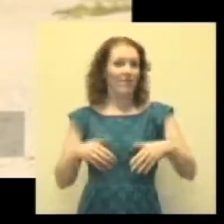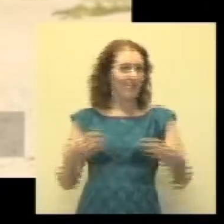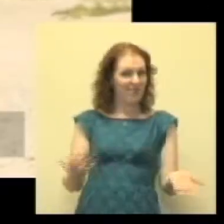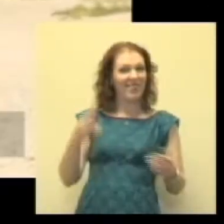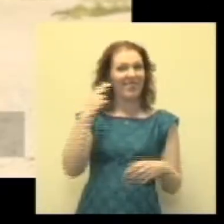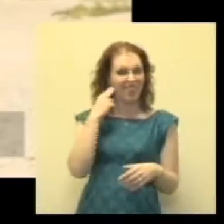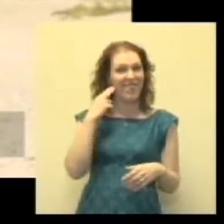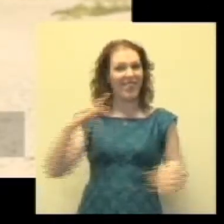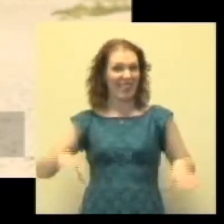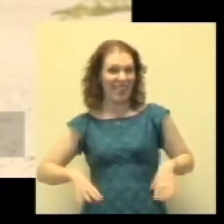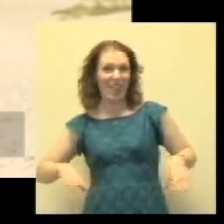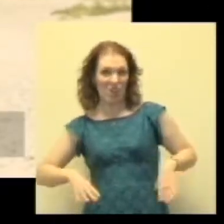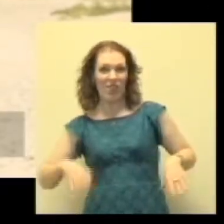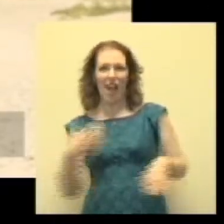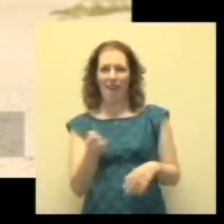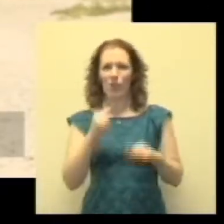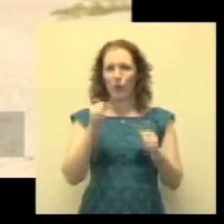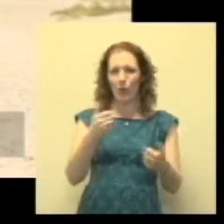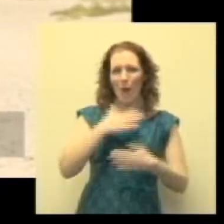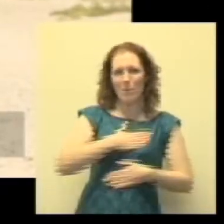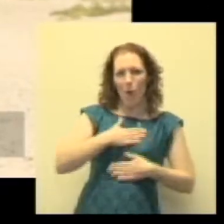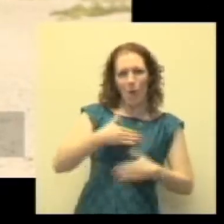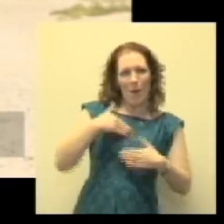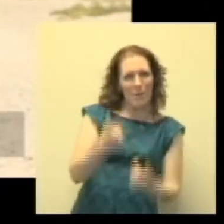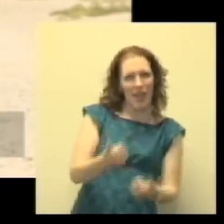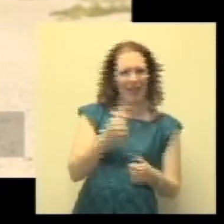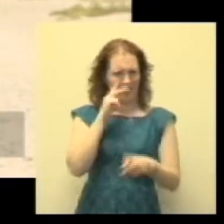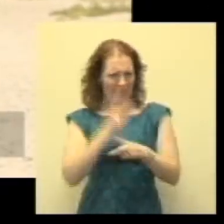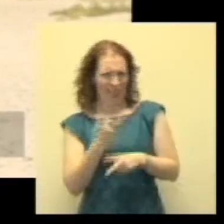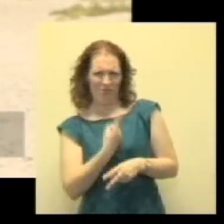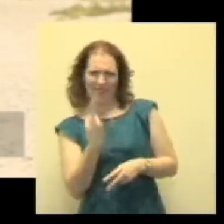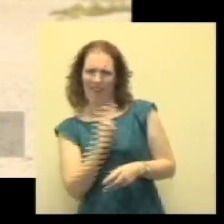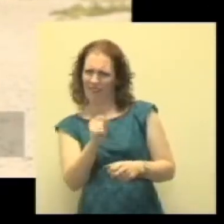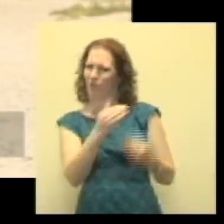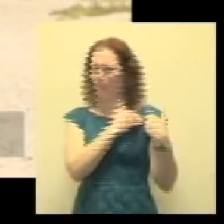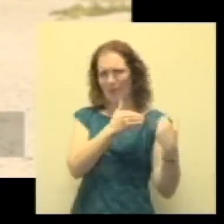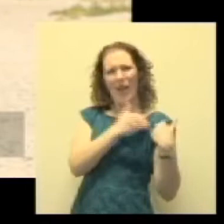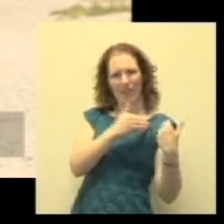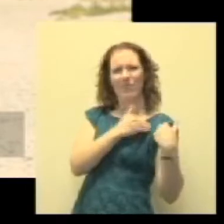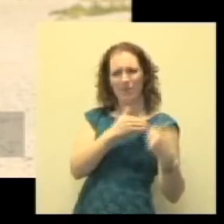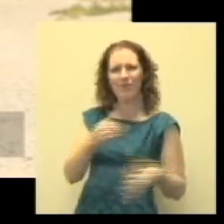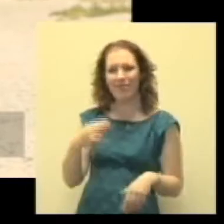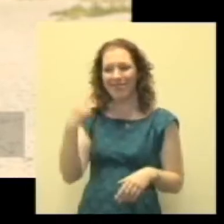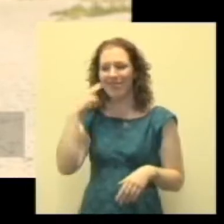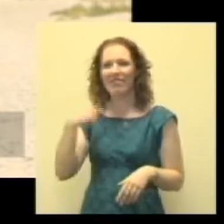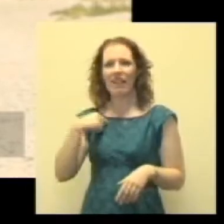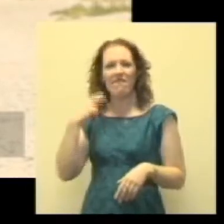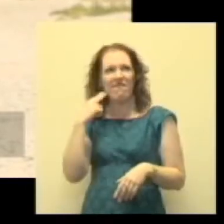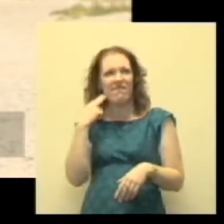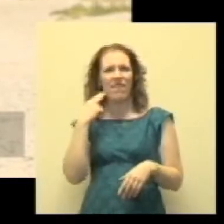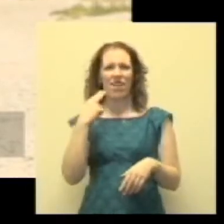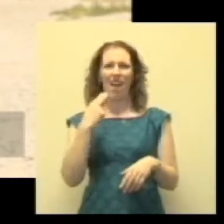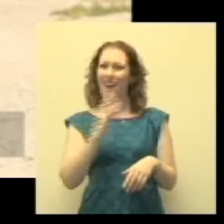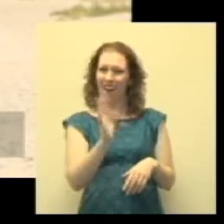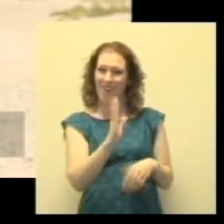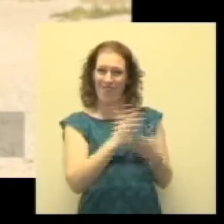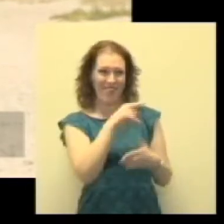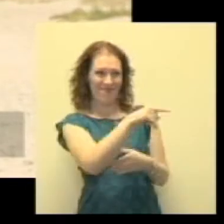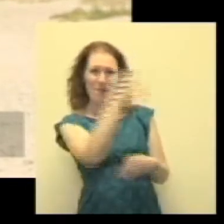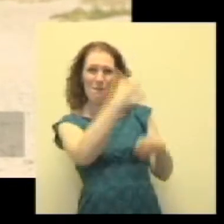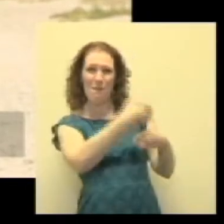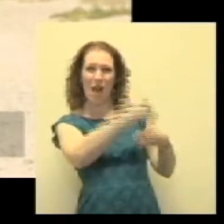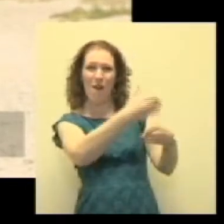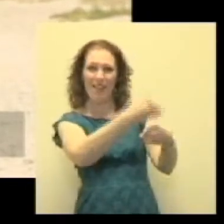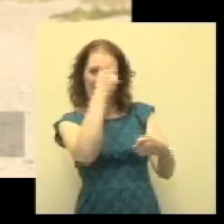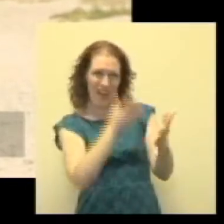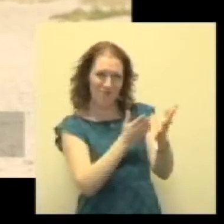One way deaf teenagers can have good emotional well-being is to take care of their responsibilities themselves. Deafness shouldn't be seen as a problem, it should just